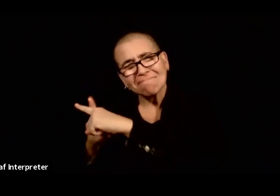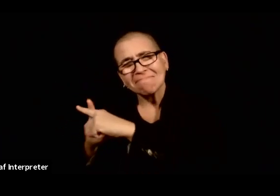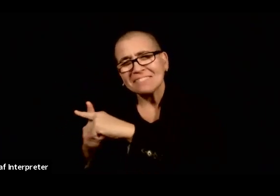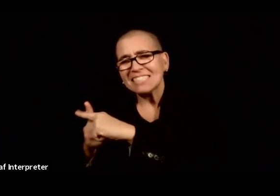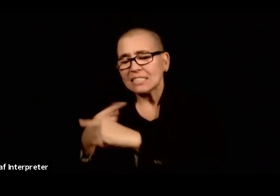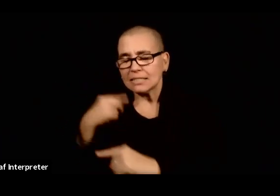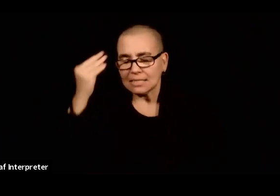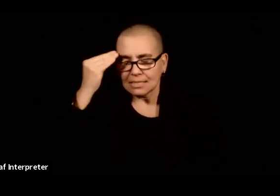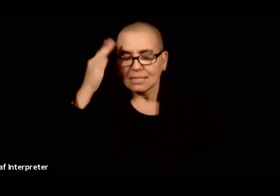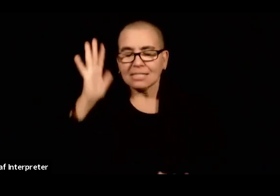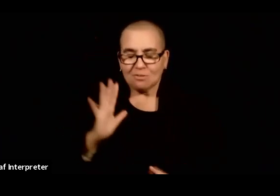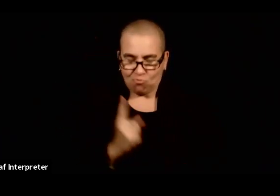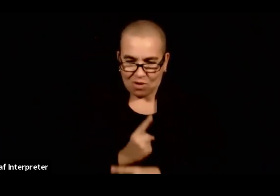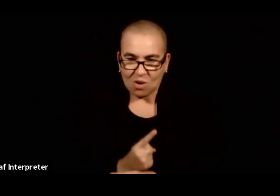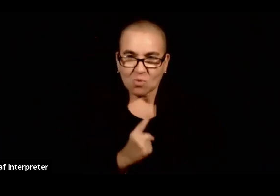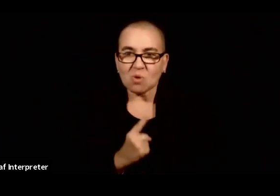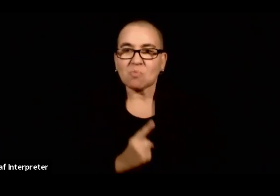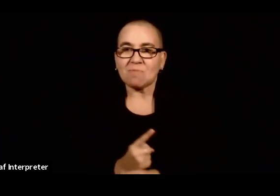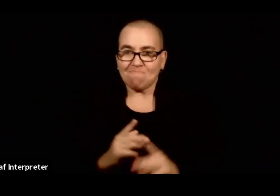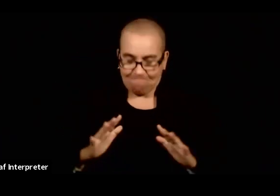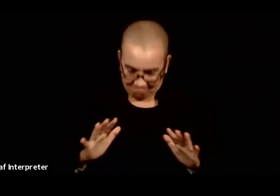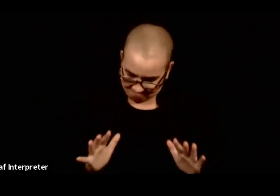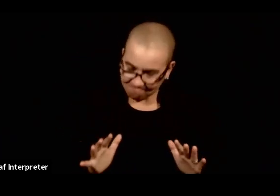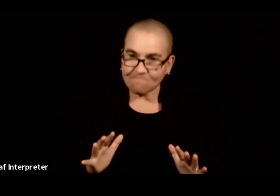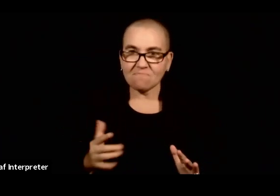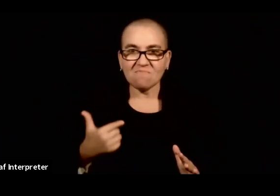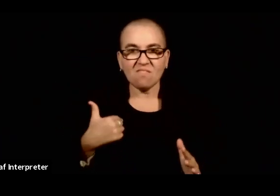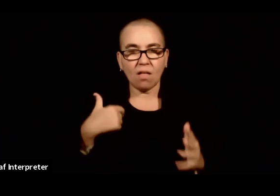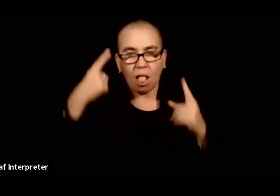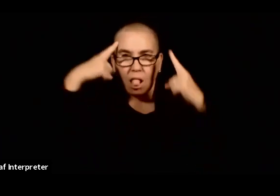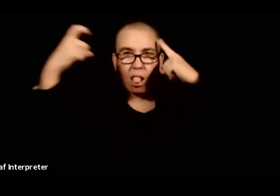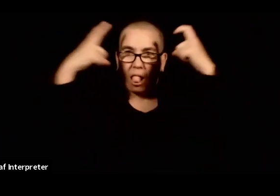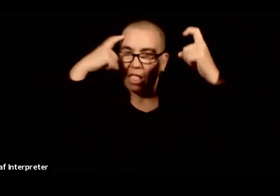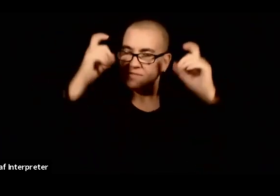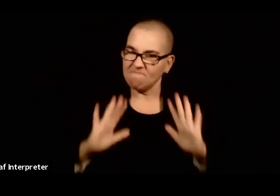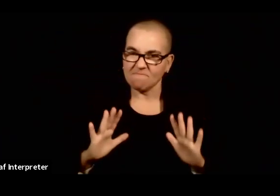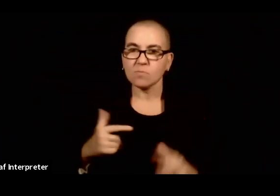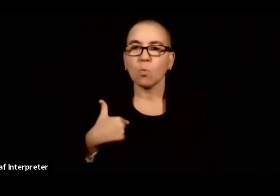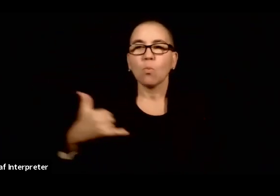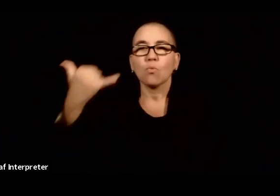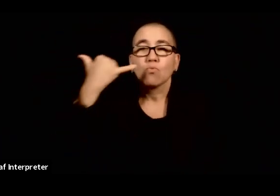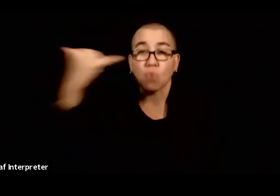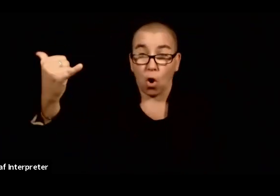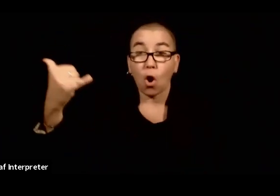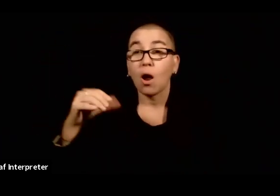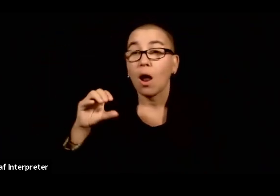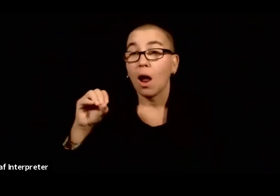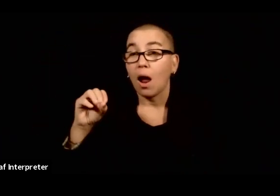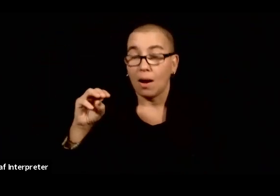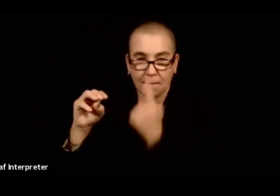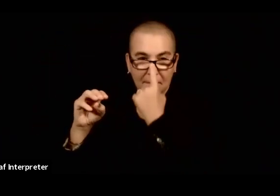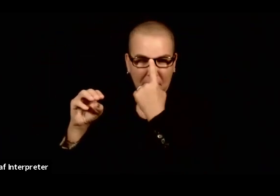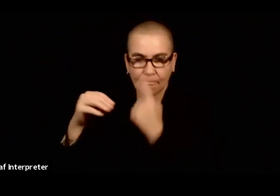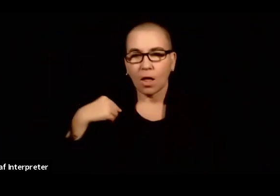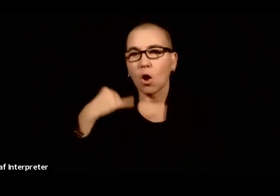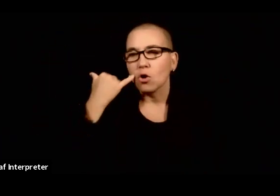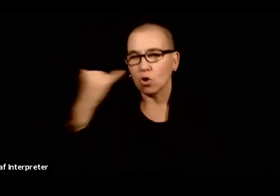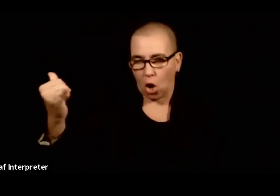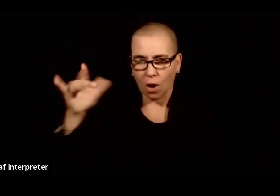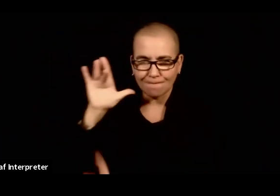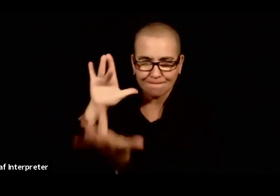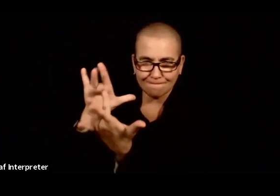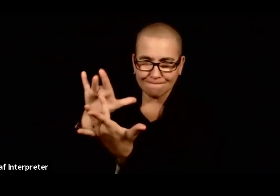be treacherous for our loved ones to wait for a vaccine. 2 days later, Mom and I were awarded inside visits